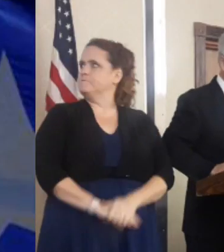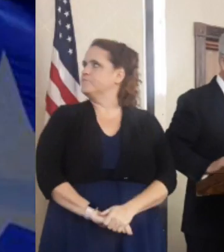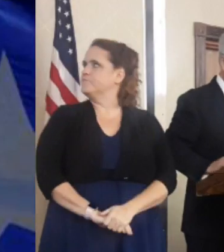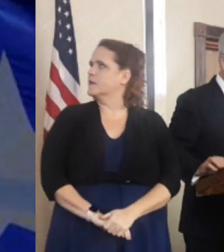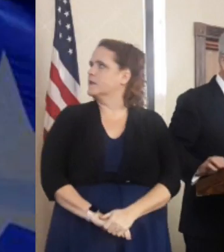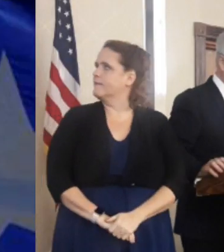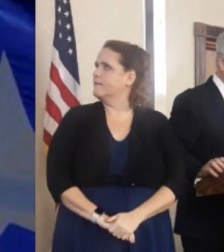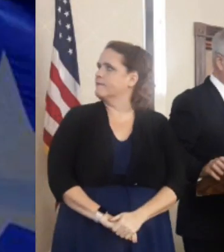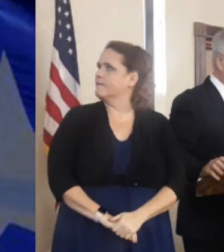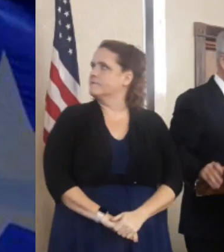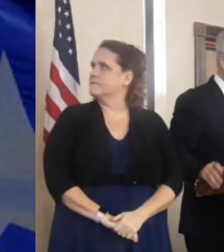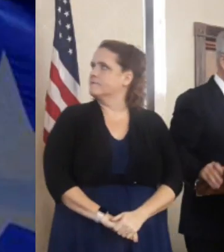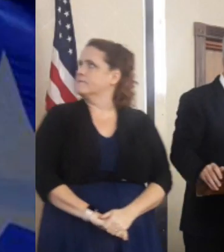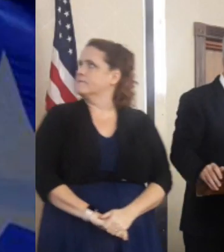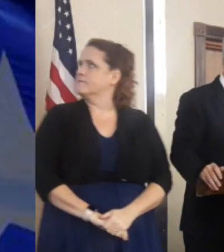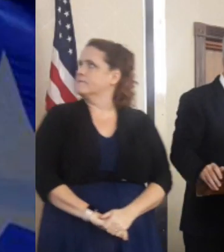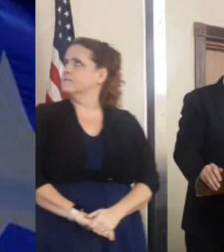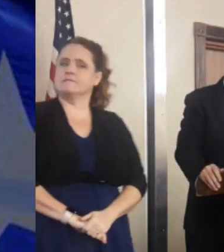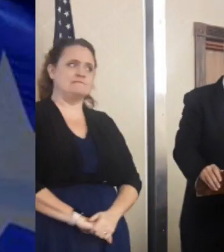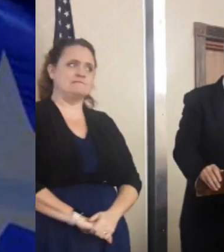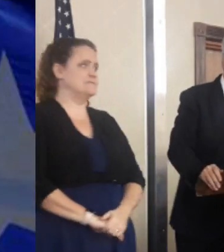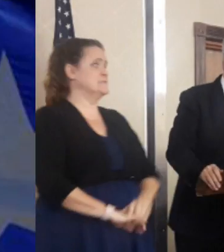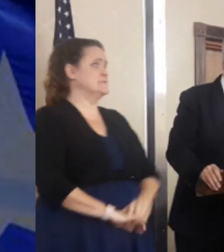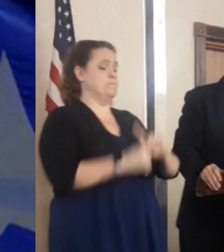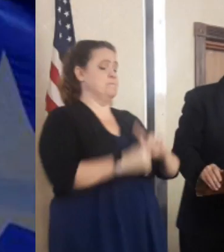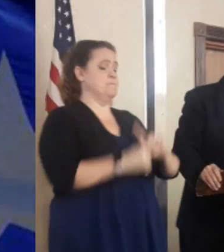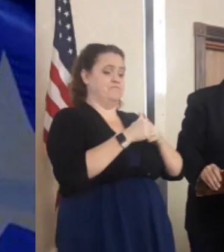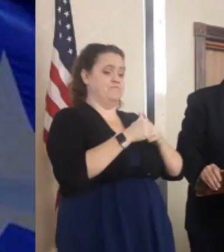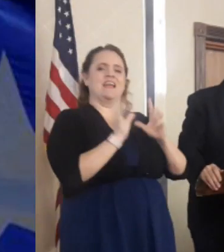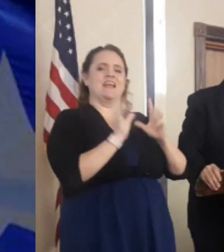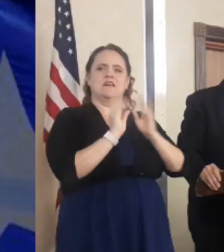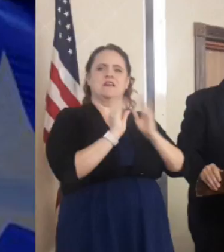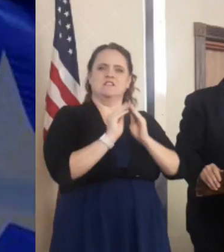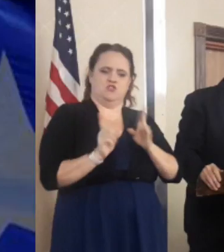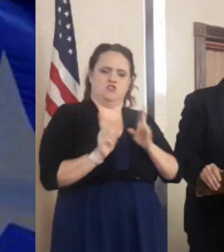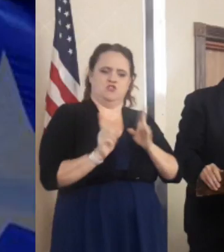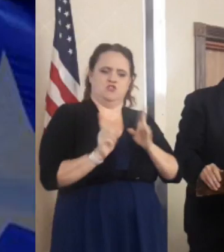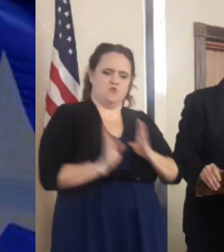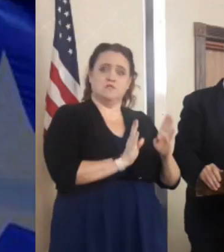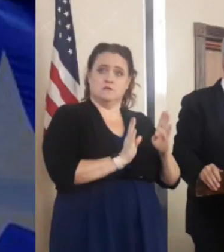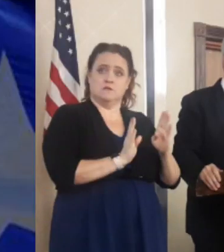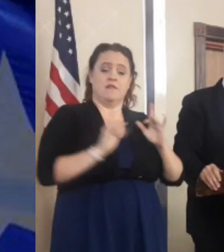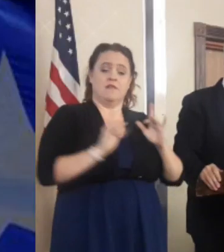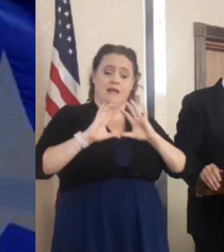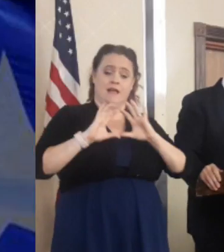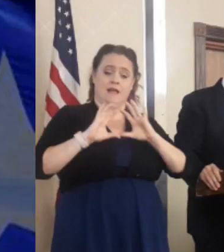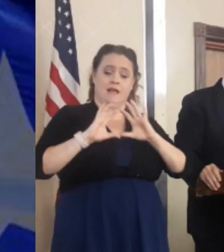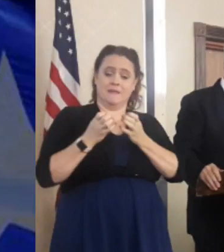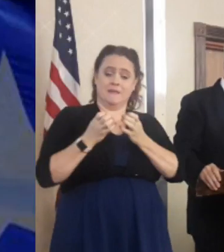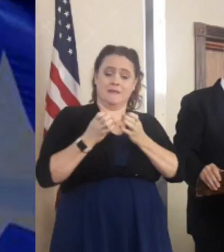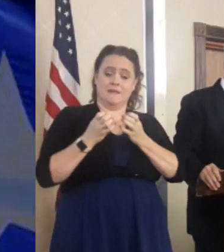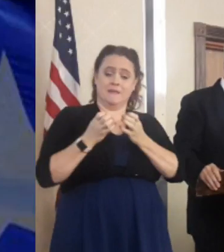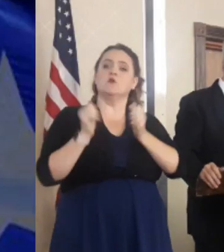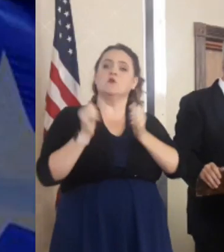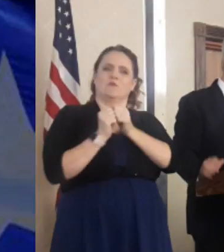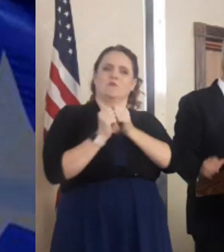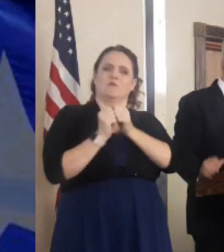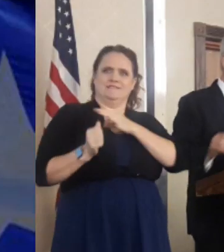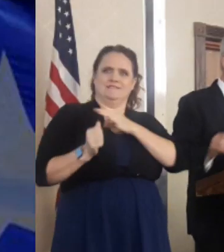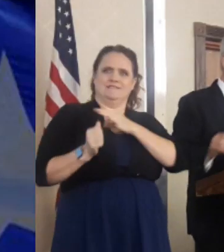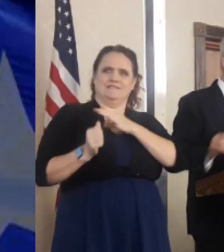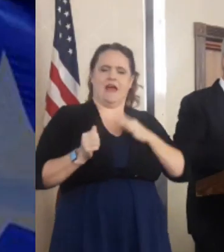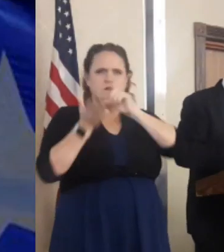So first is convention arrangements. Along with the staff, they'll research and make recommendations to the state chair to ensure